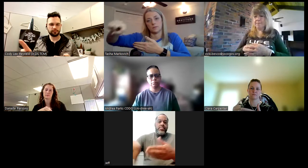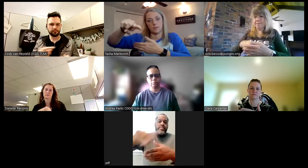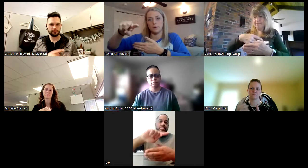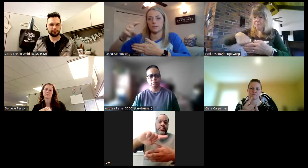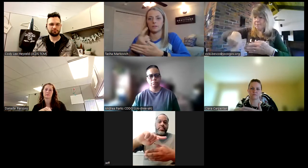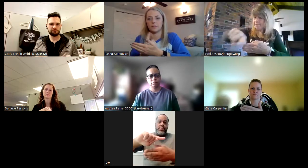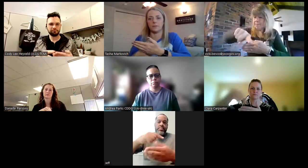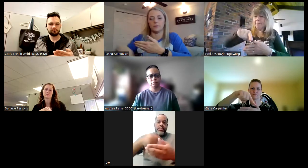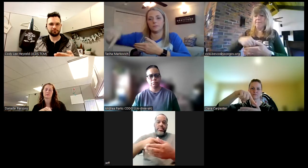that one's hard to do.